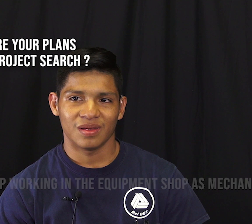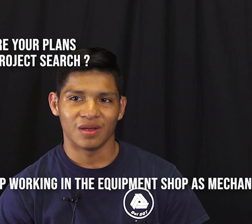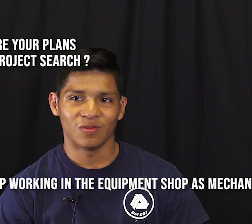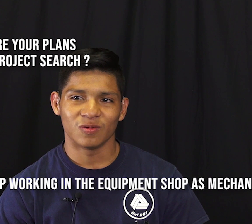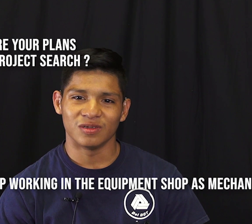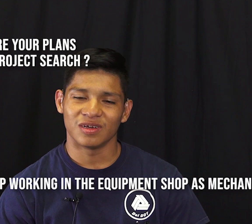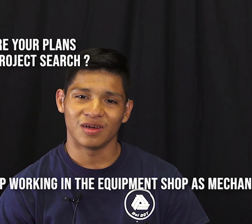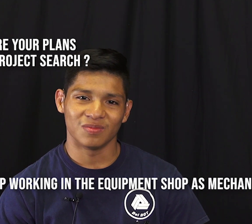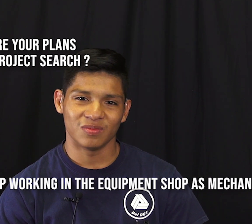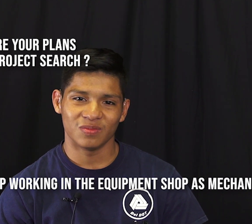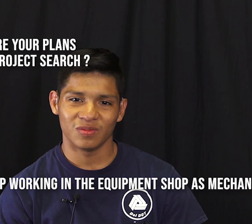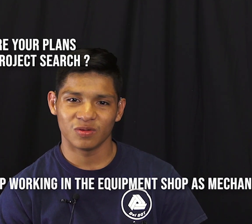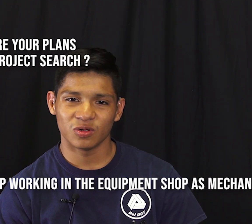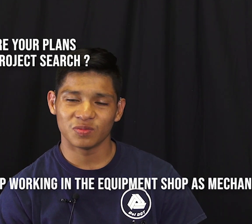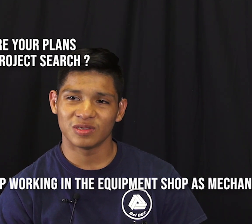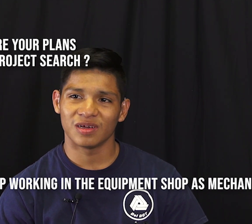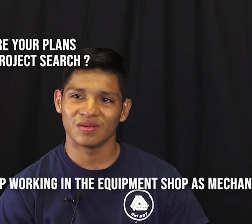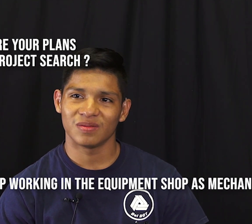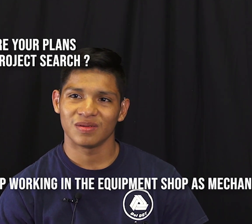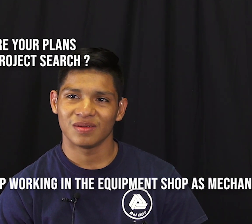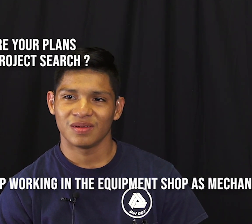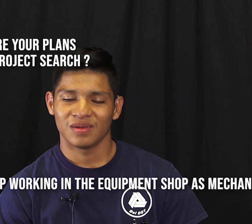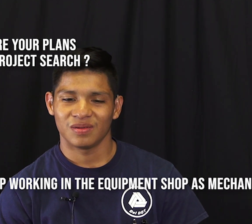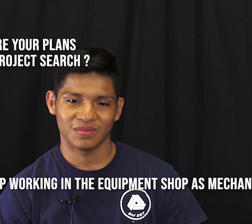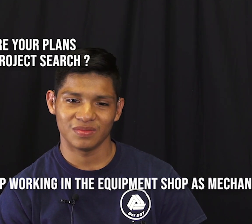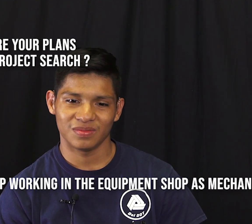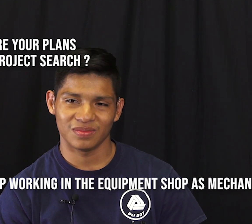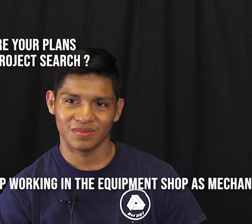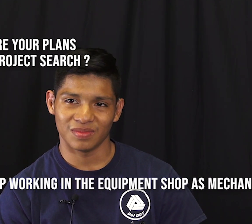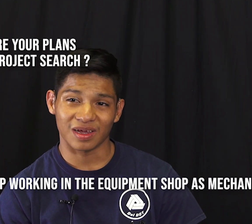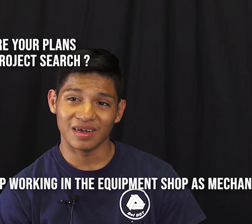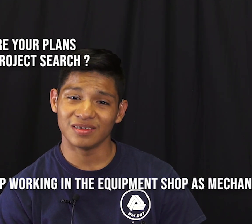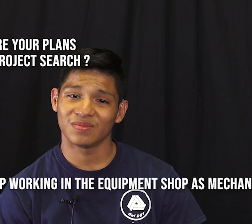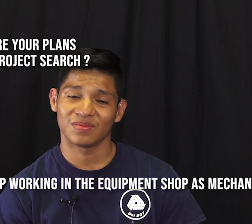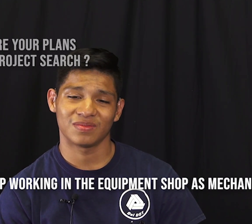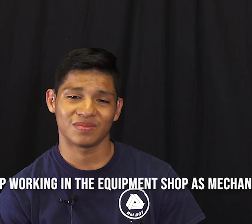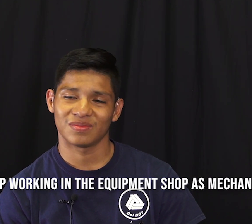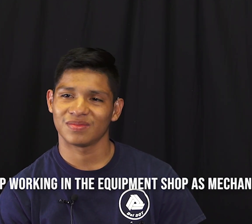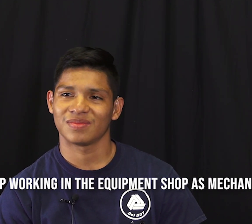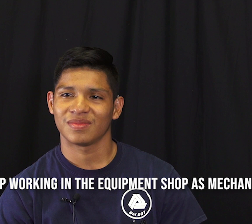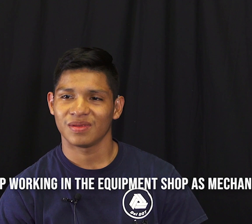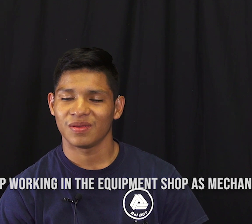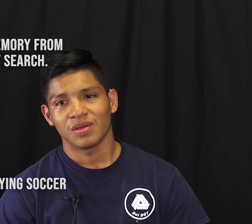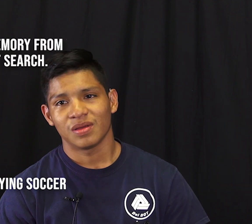Okay. I will job. Corporate sound, mechanic.